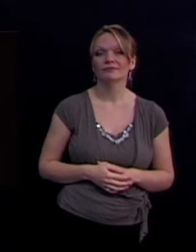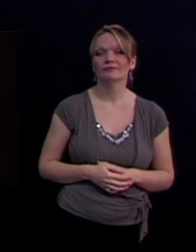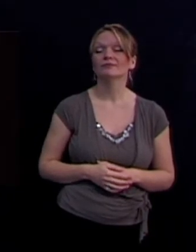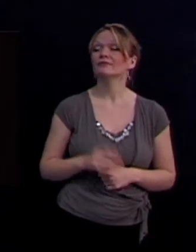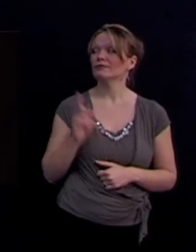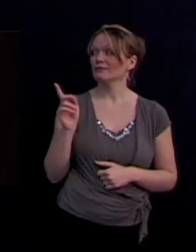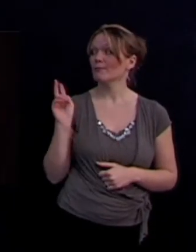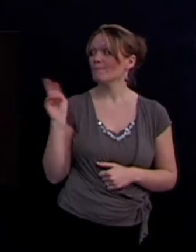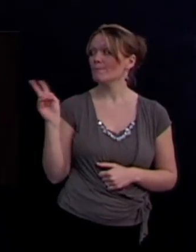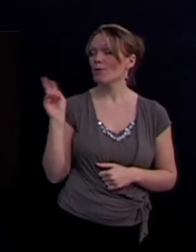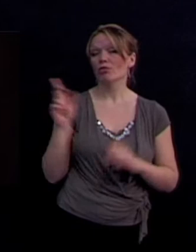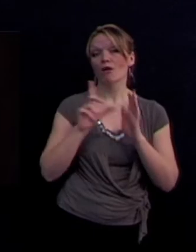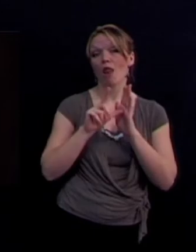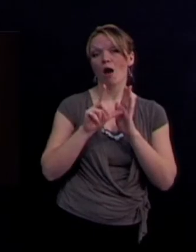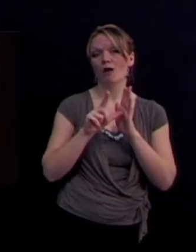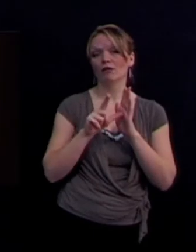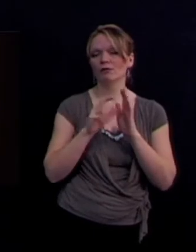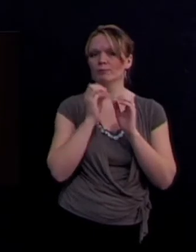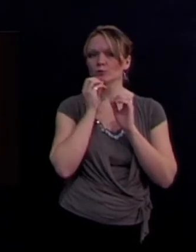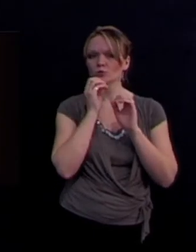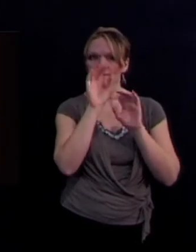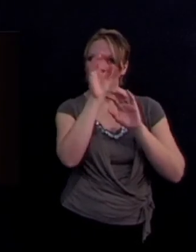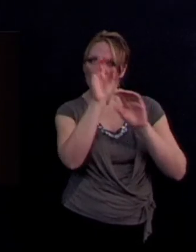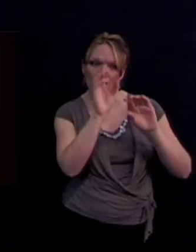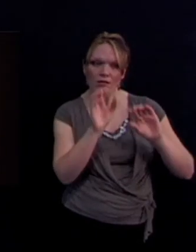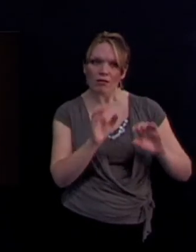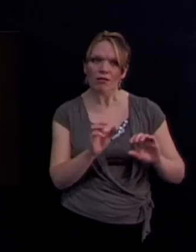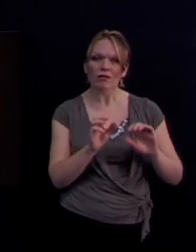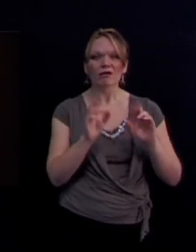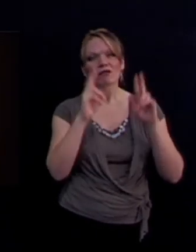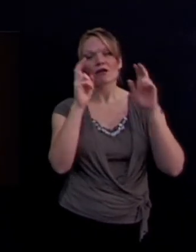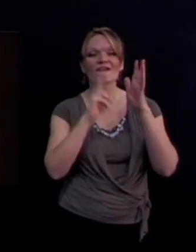Both of the clocks in this room have very decorative inlay using different veneered wood.